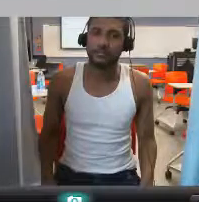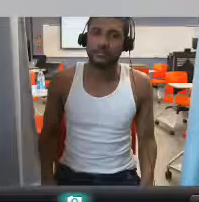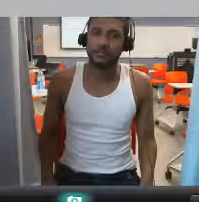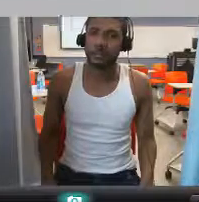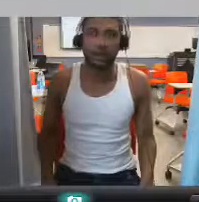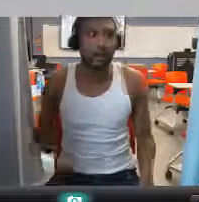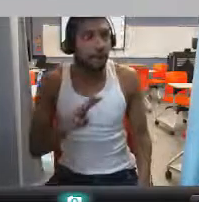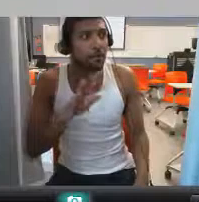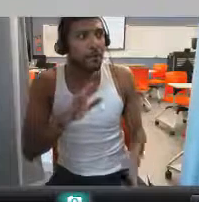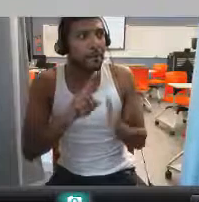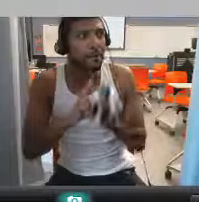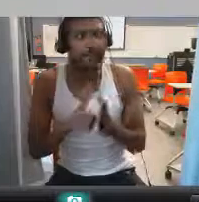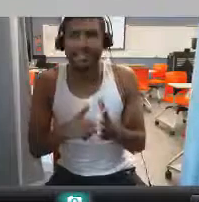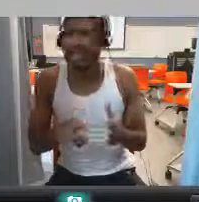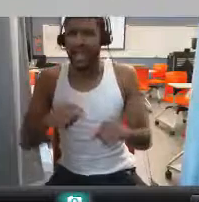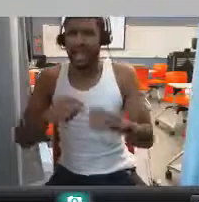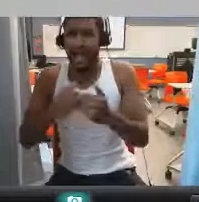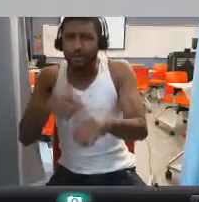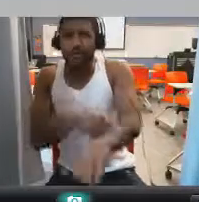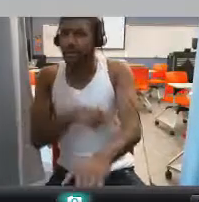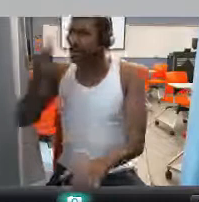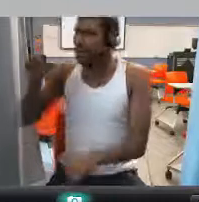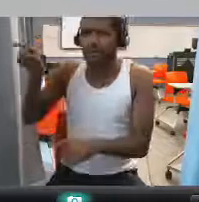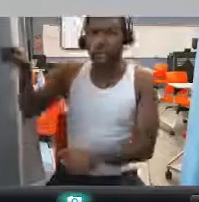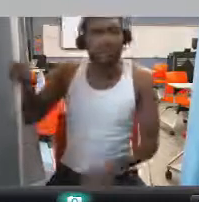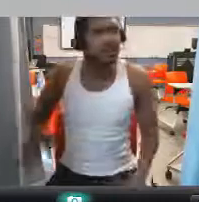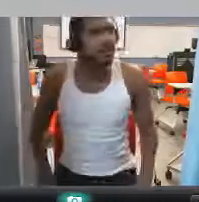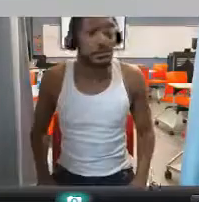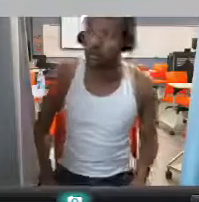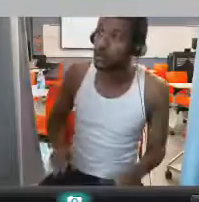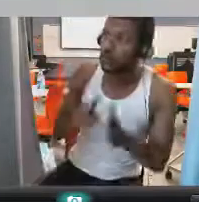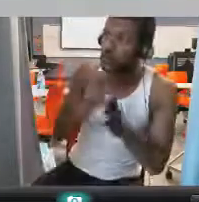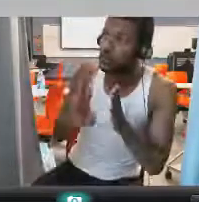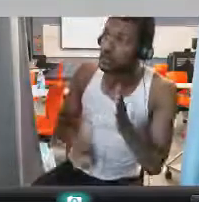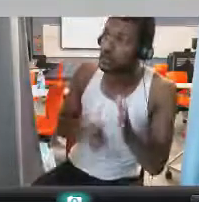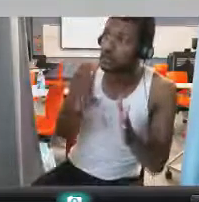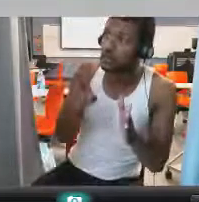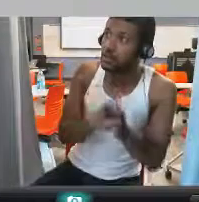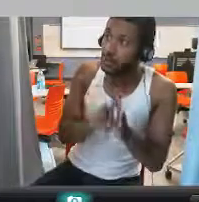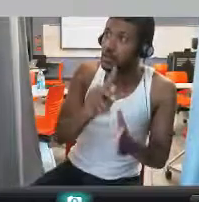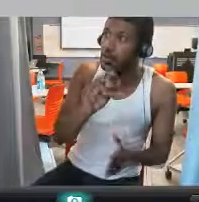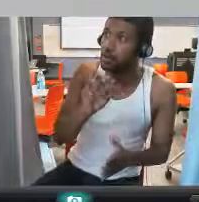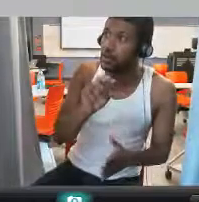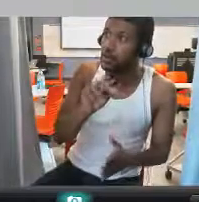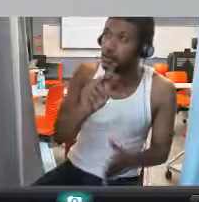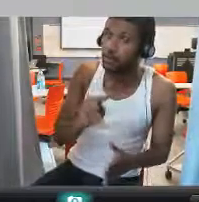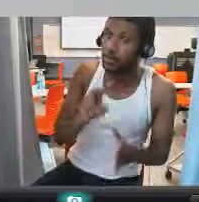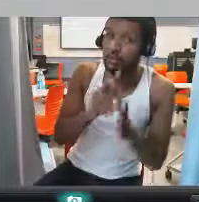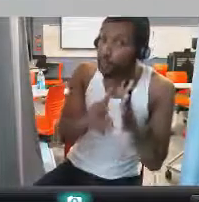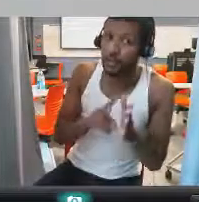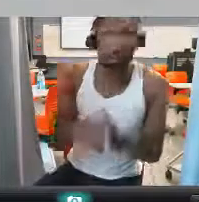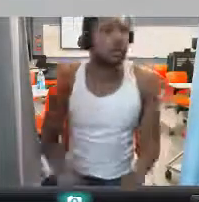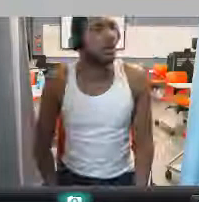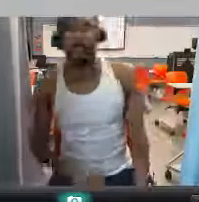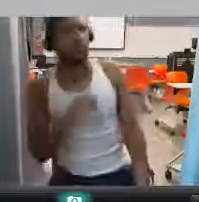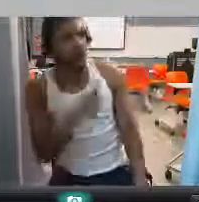I said, 45 minutes ago? How long have I been in the bathroom? 2 hours, Kevin. I said, get the